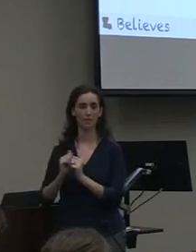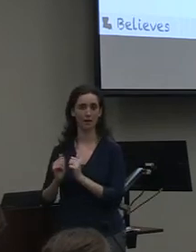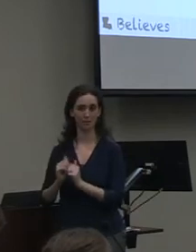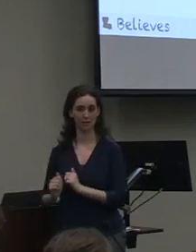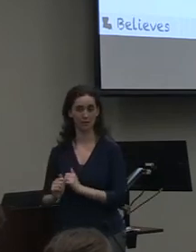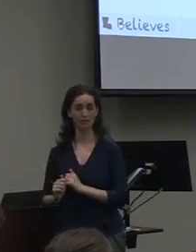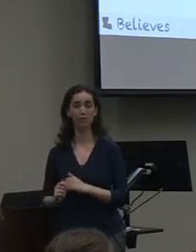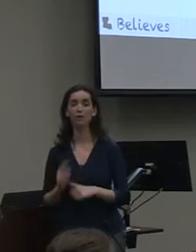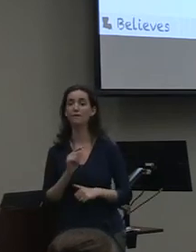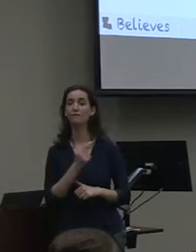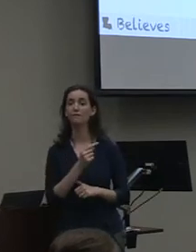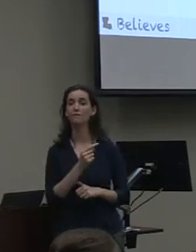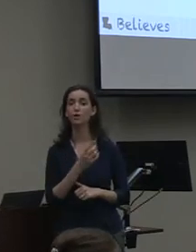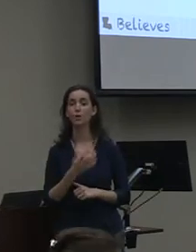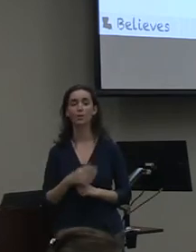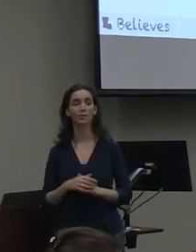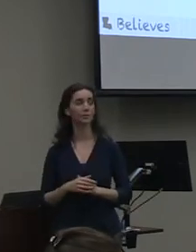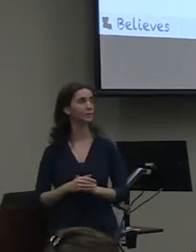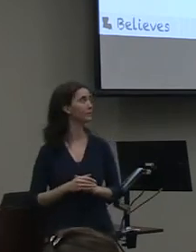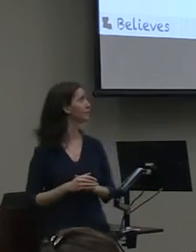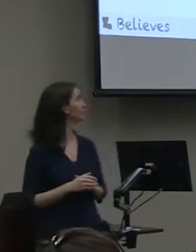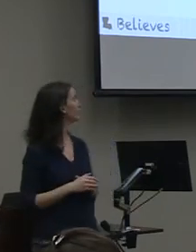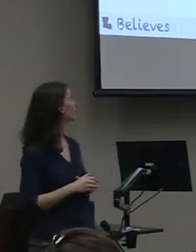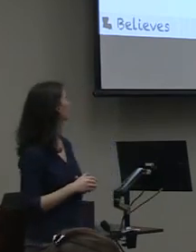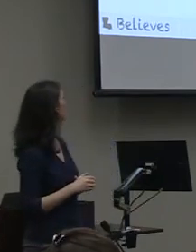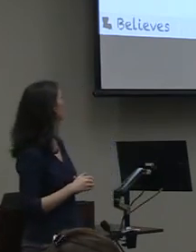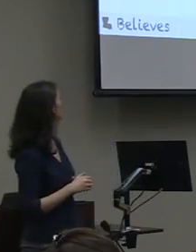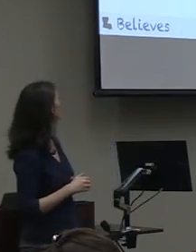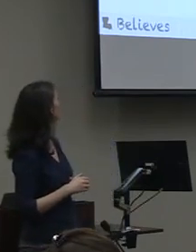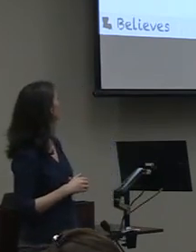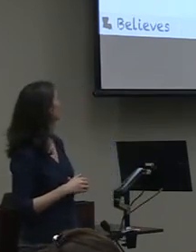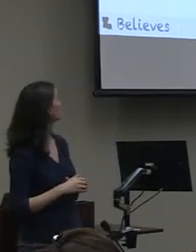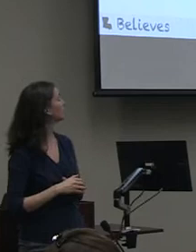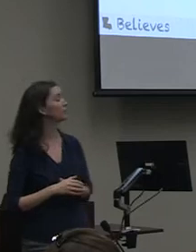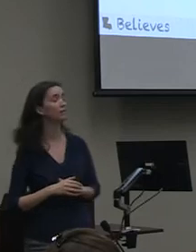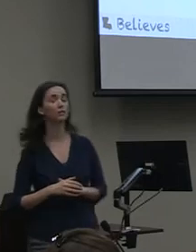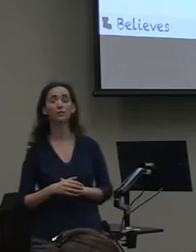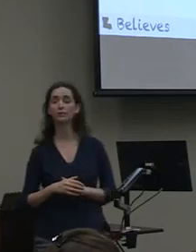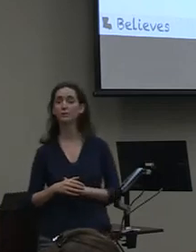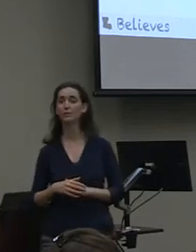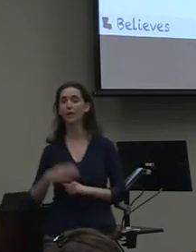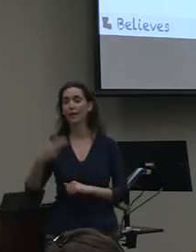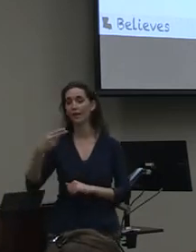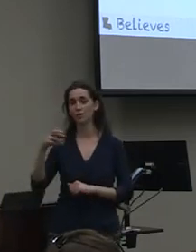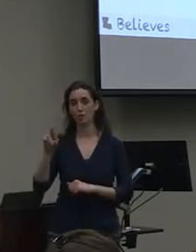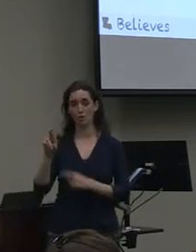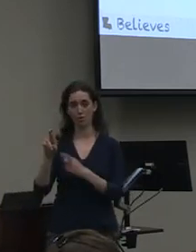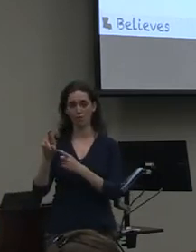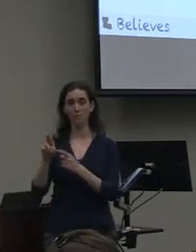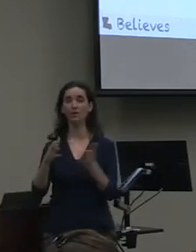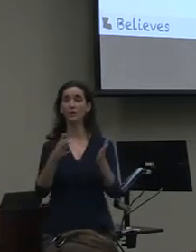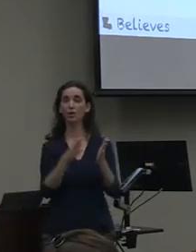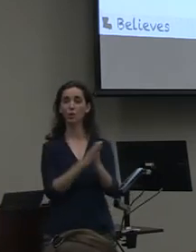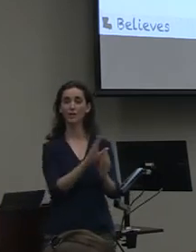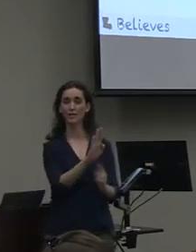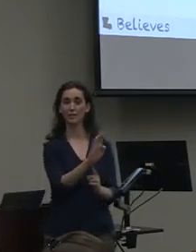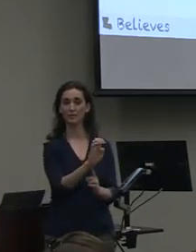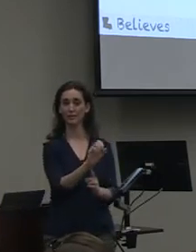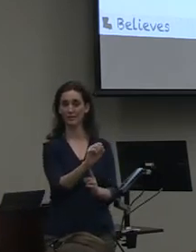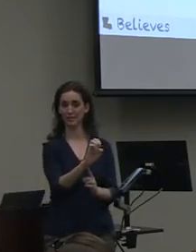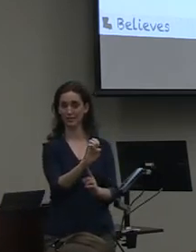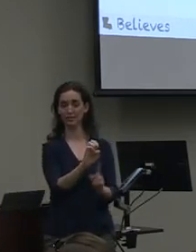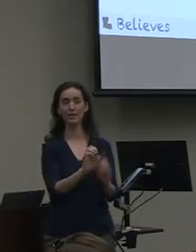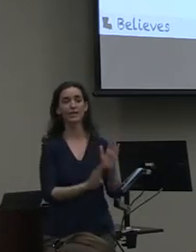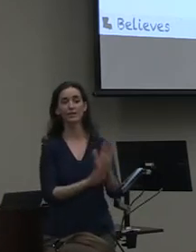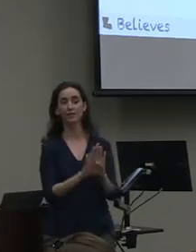of which is a House resolution that requests the State Board of Elementary and Secondary Education to develop